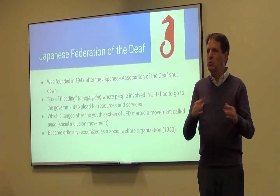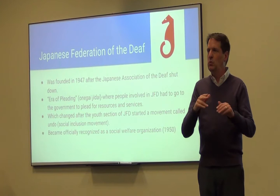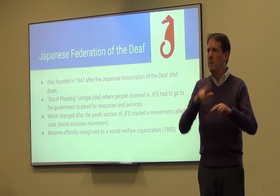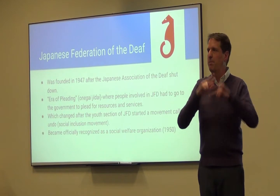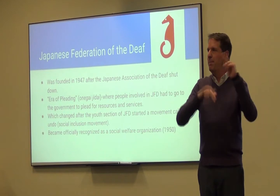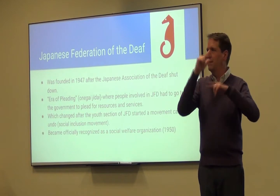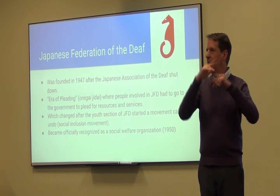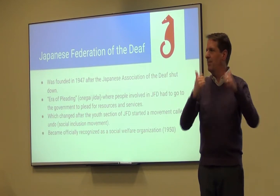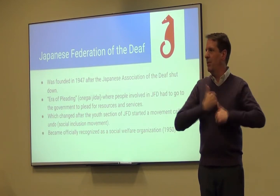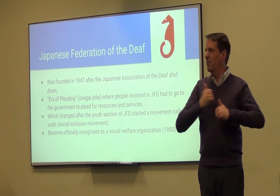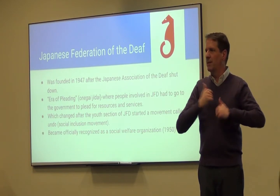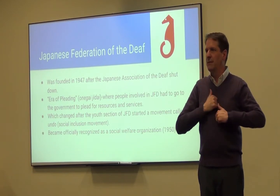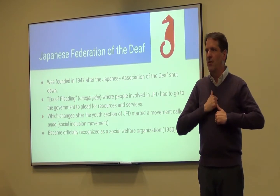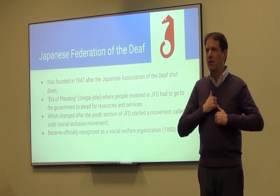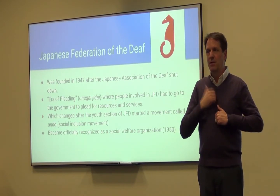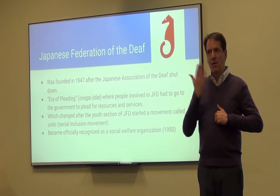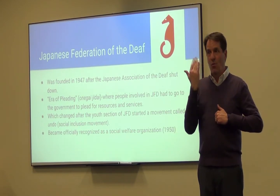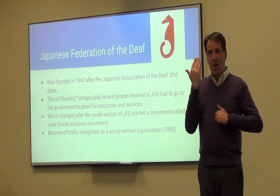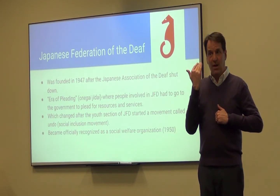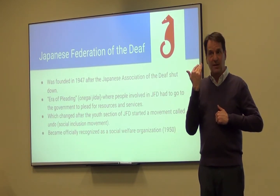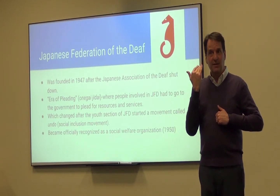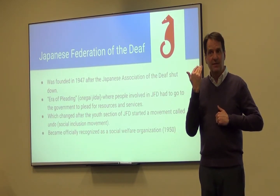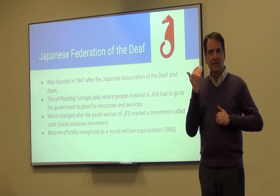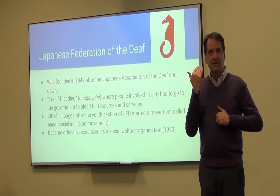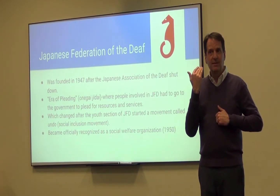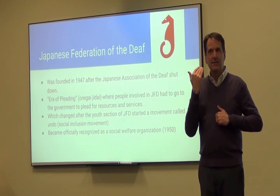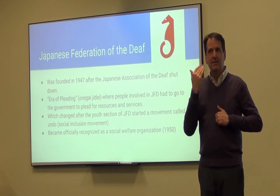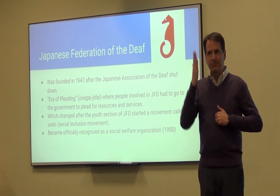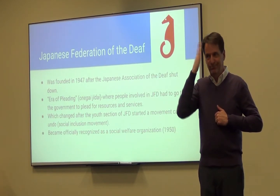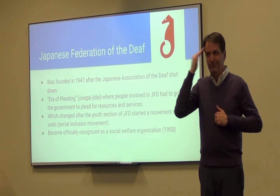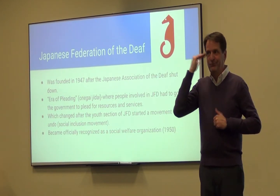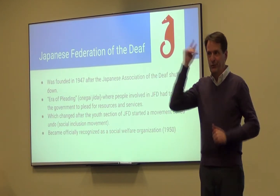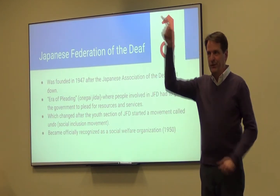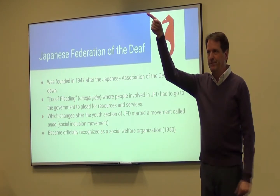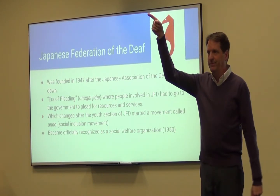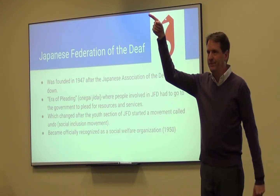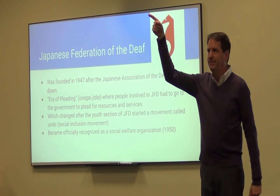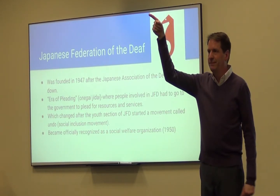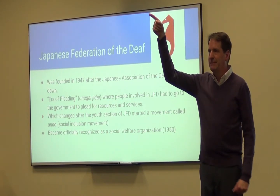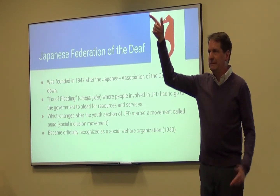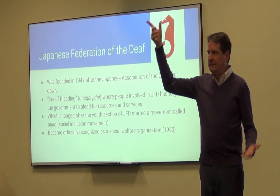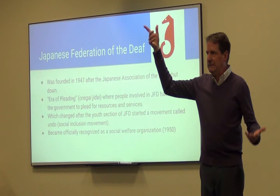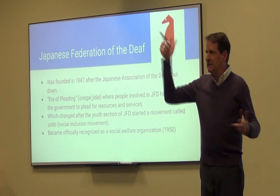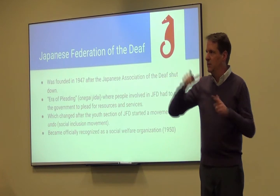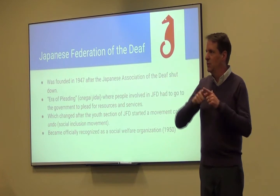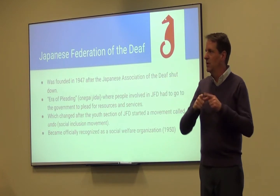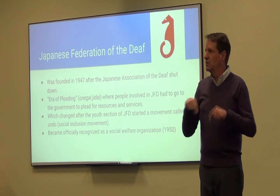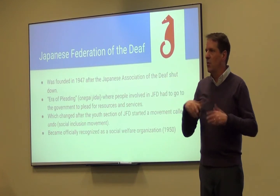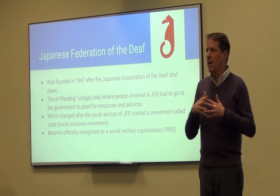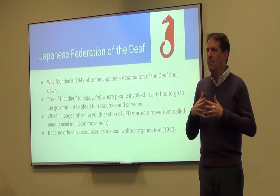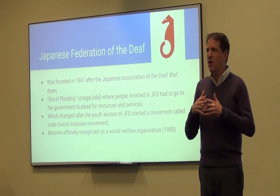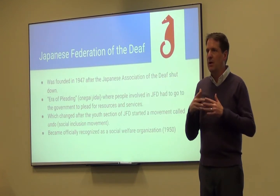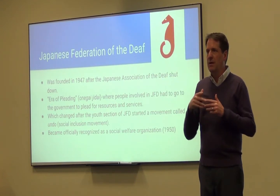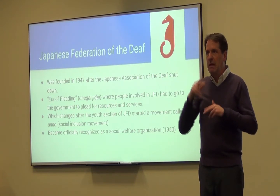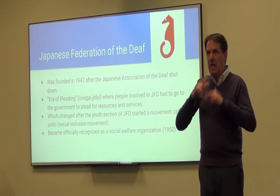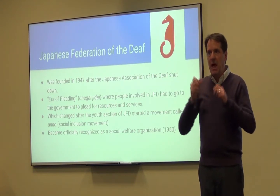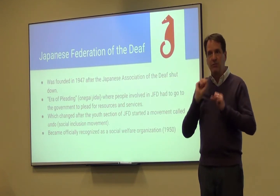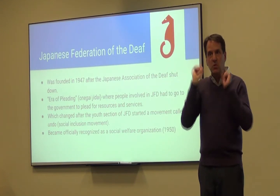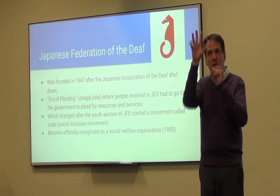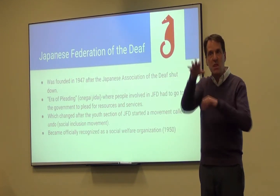encouraged Japan to build up their military for the purpose of Korea. So that